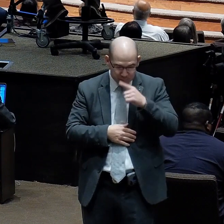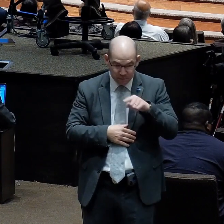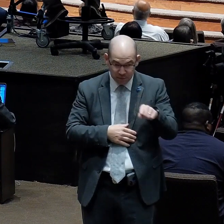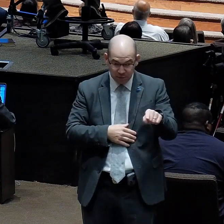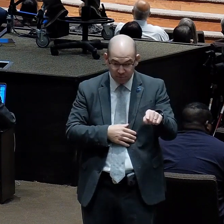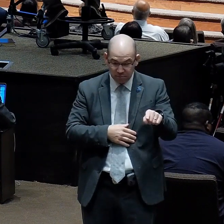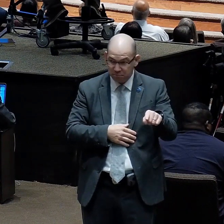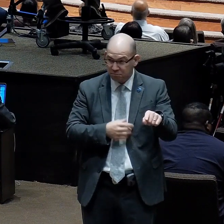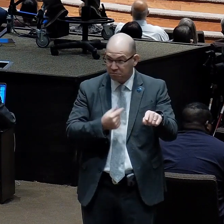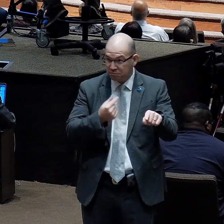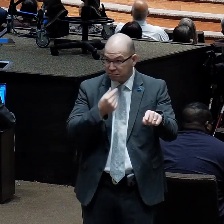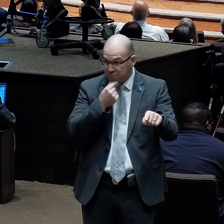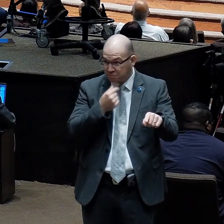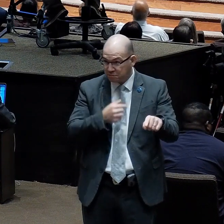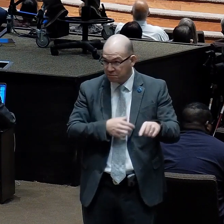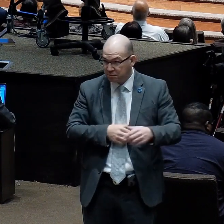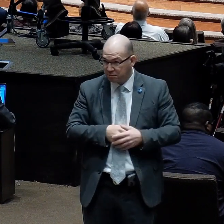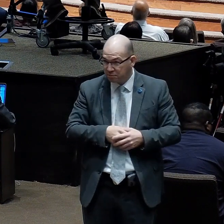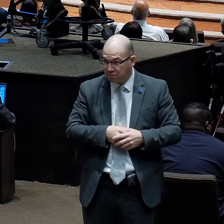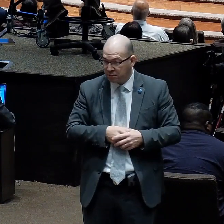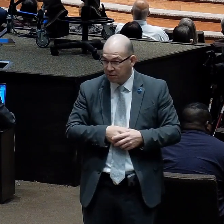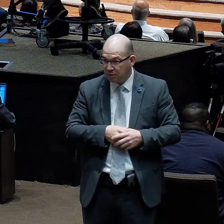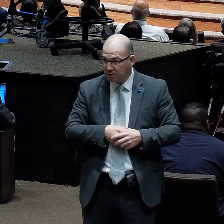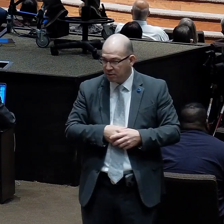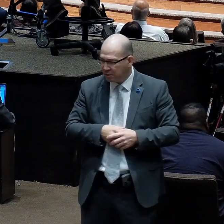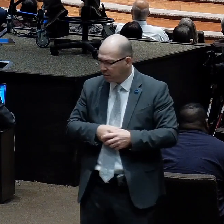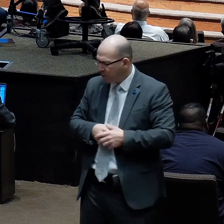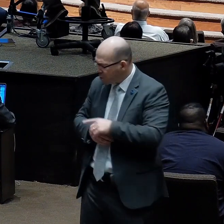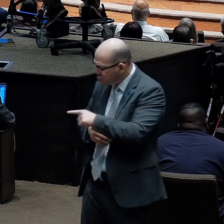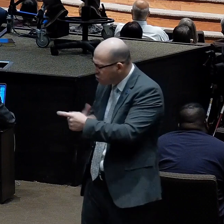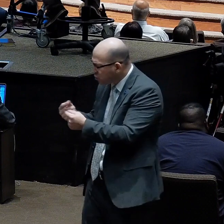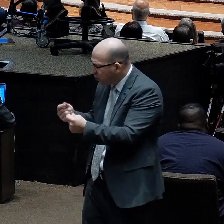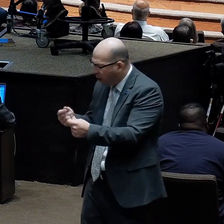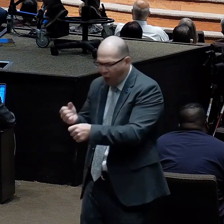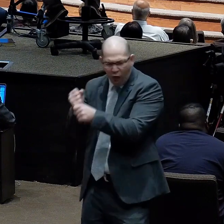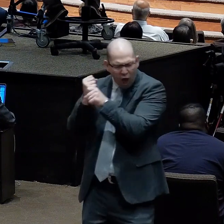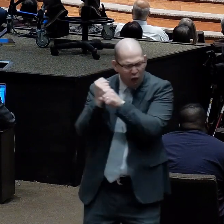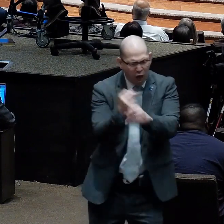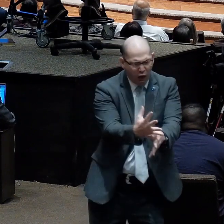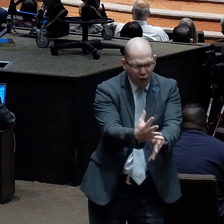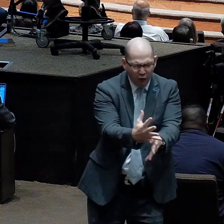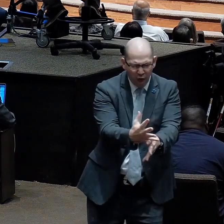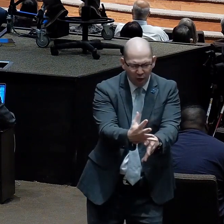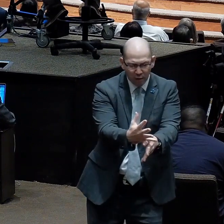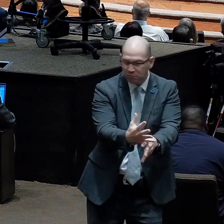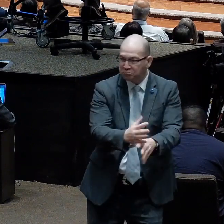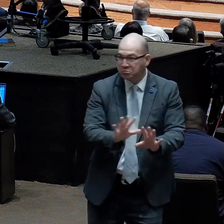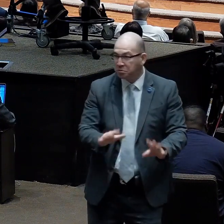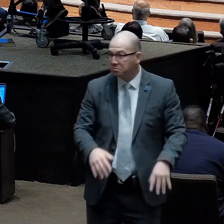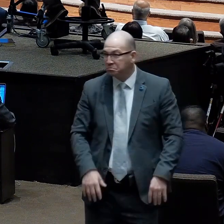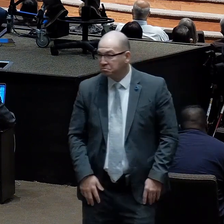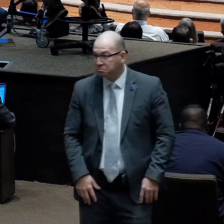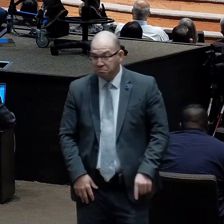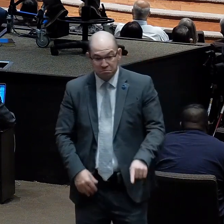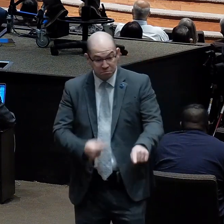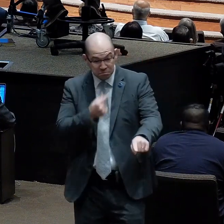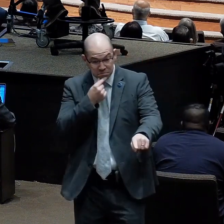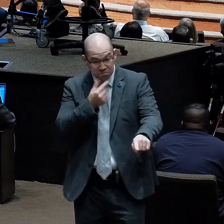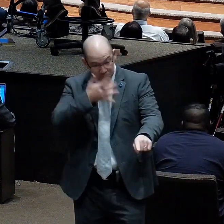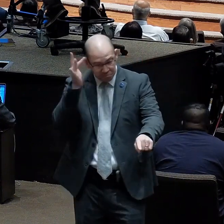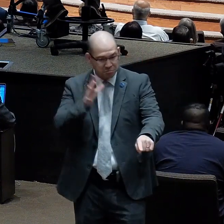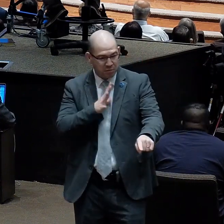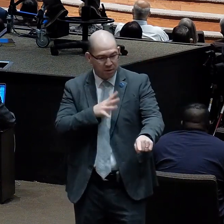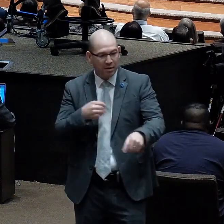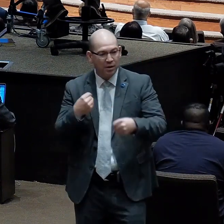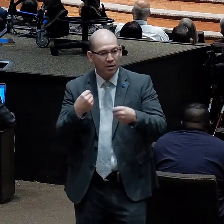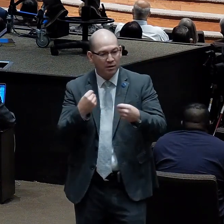Say, oh, that pastor gave him a bucket load of his mind about it. No. I gave him some of my wife's